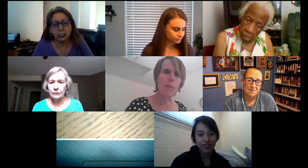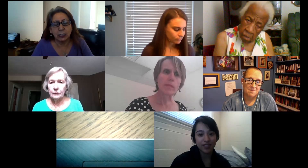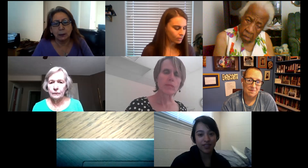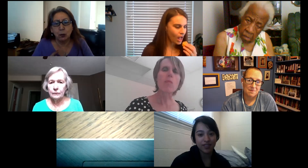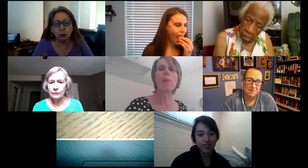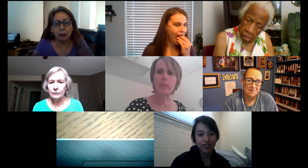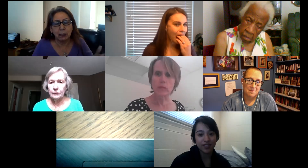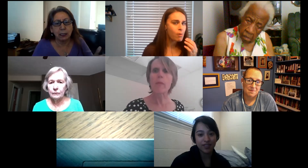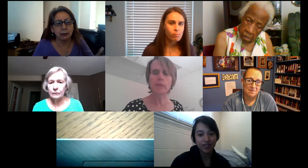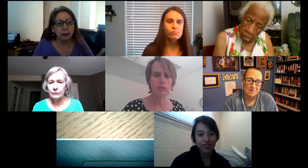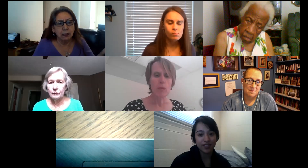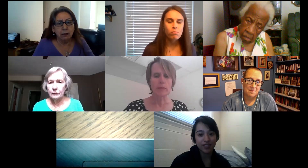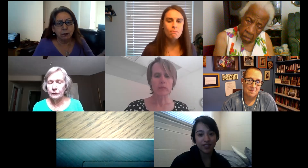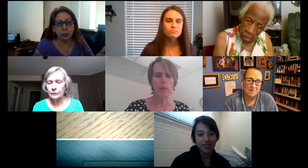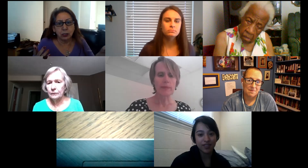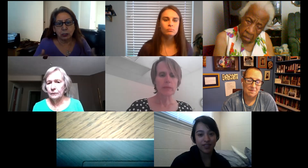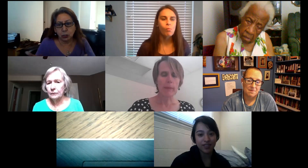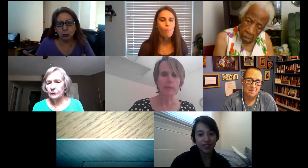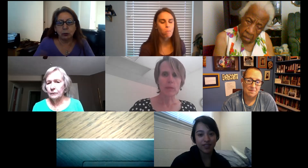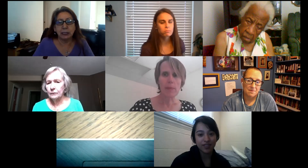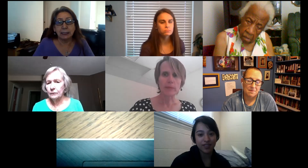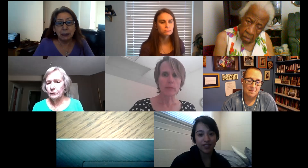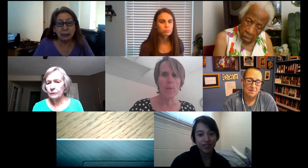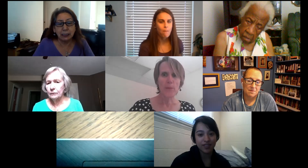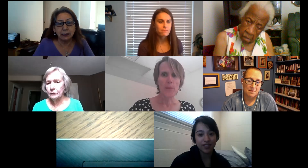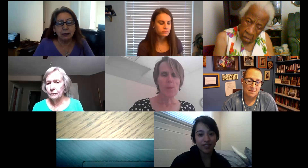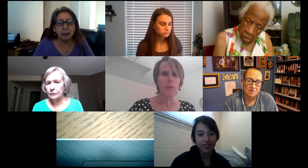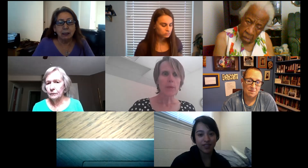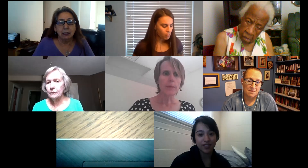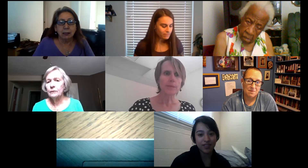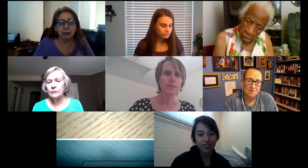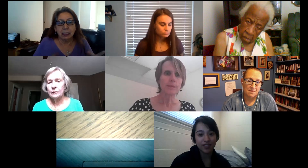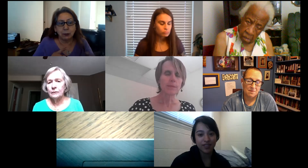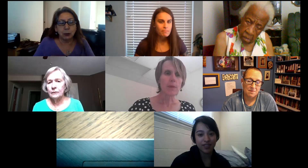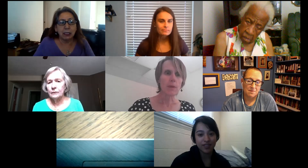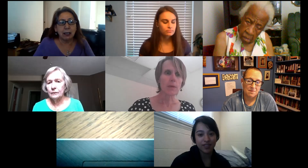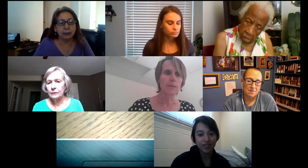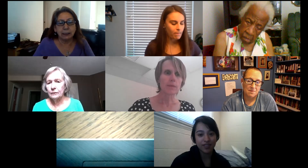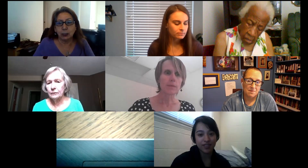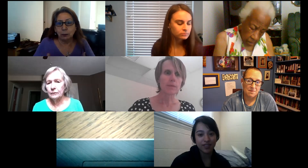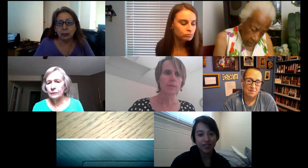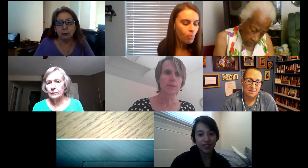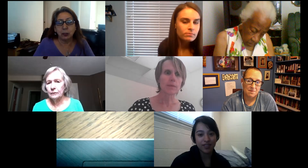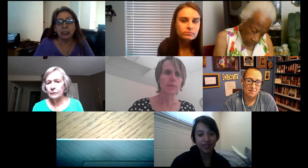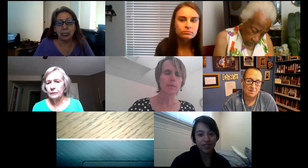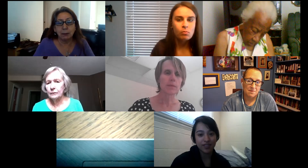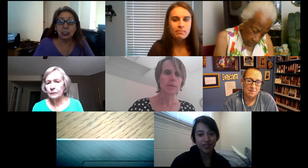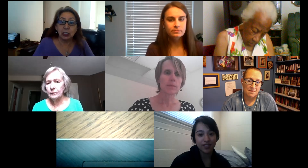is a program that for children with disabilities. And they came to my house and they told me, we're gonna come and teach you